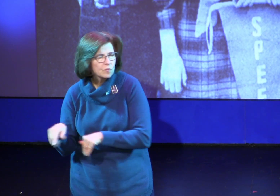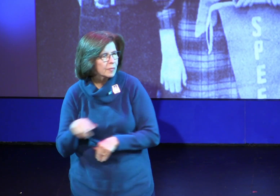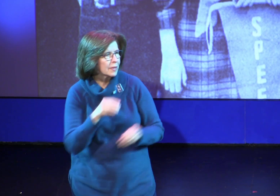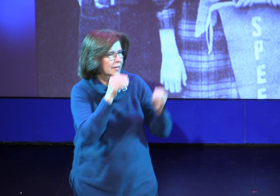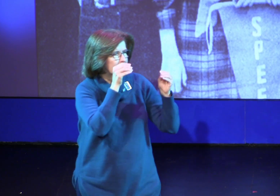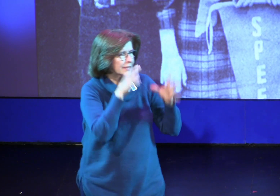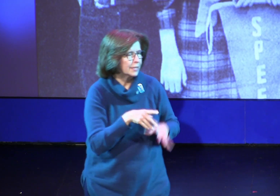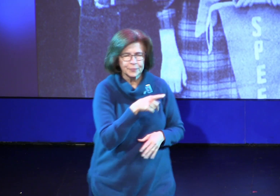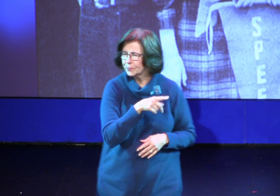her in some way.